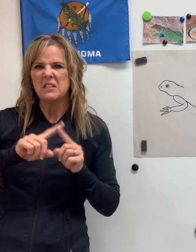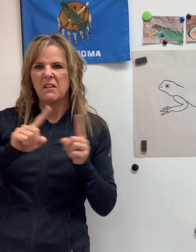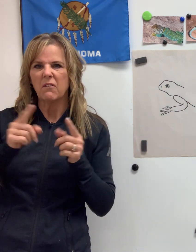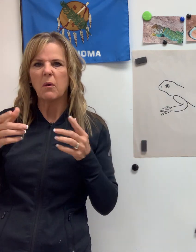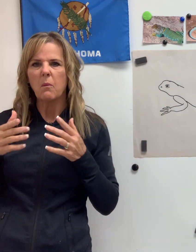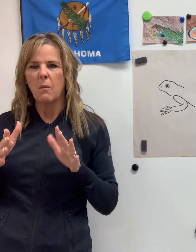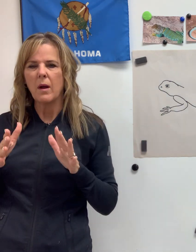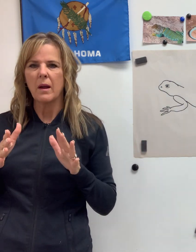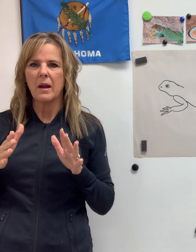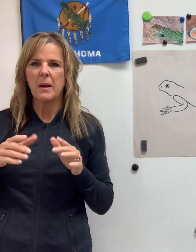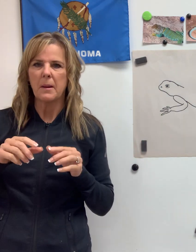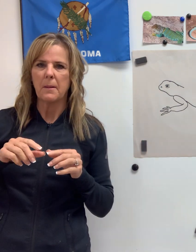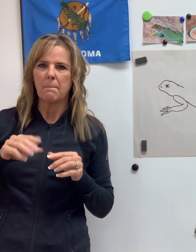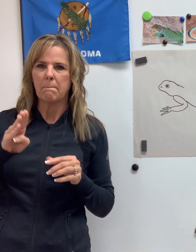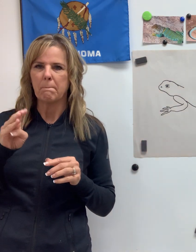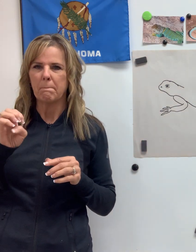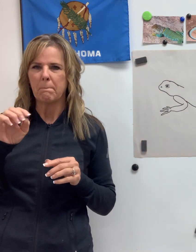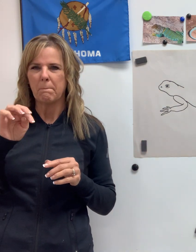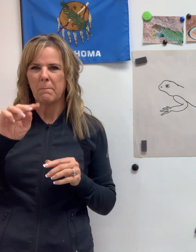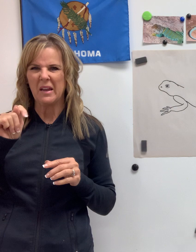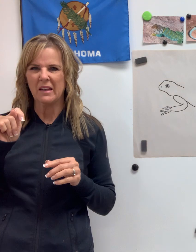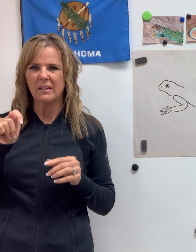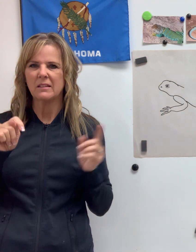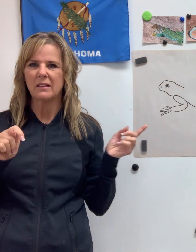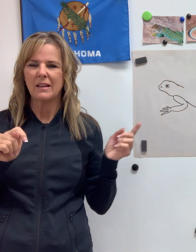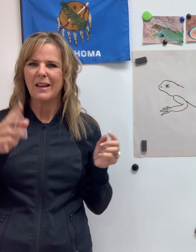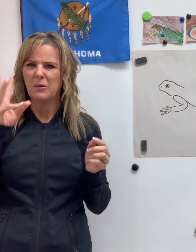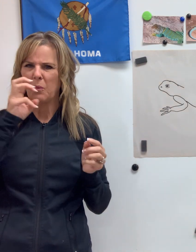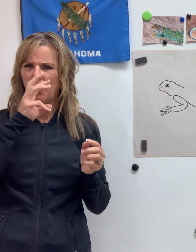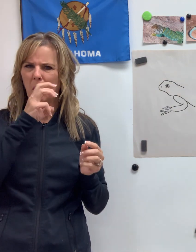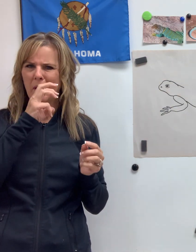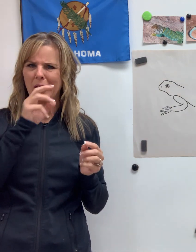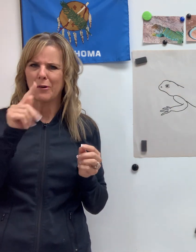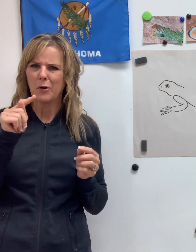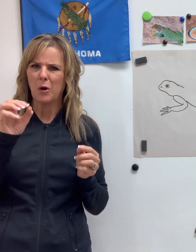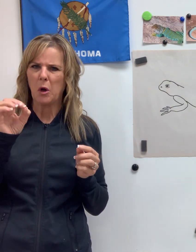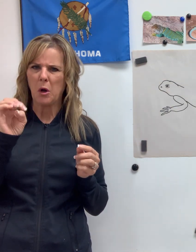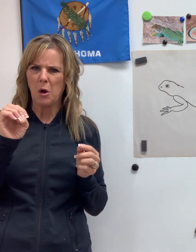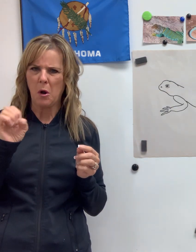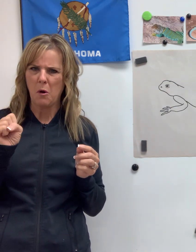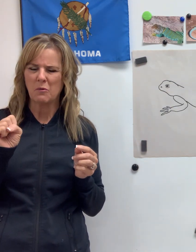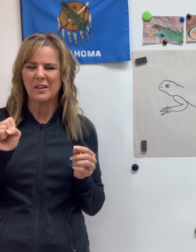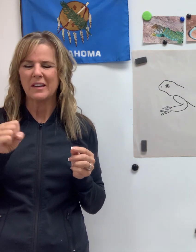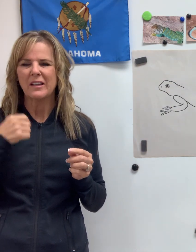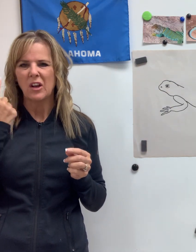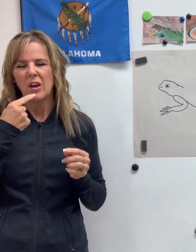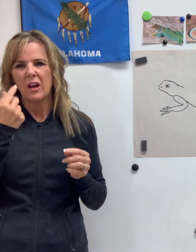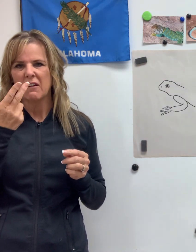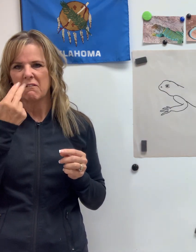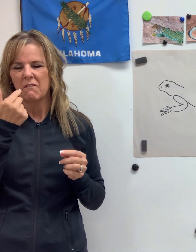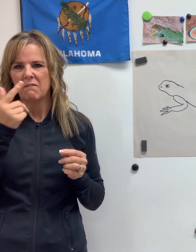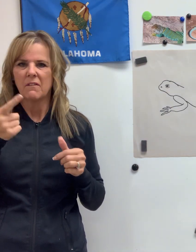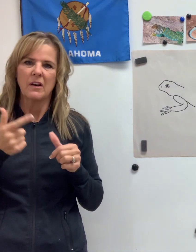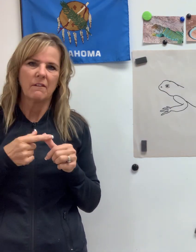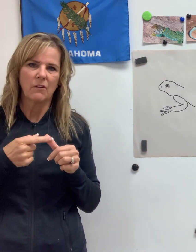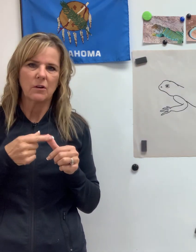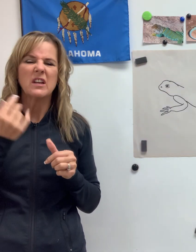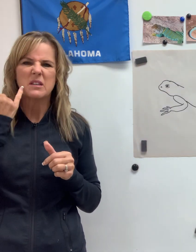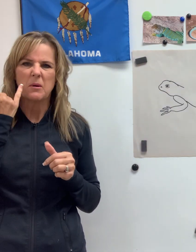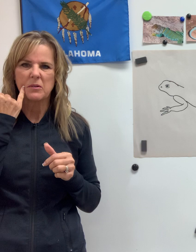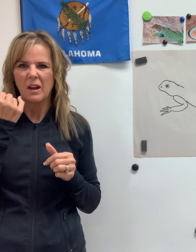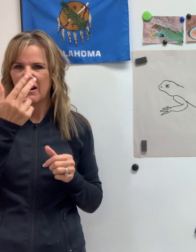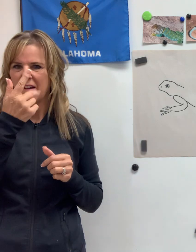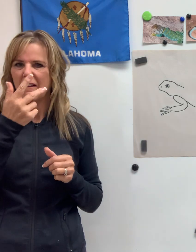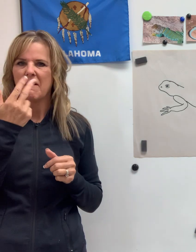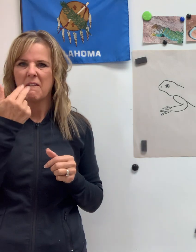these really long, kind of weird looking toes. So it's gonna look a little funny at first. It's supposed to. It's kind of a